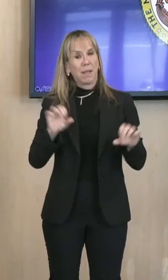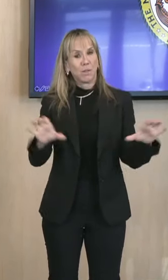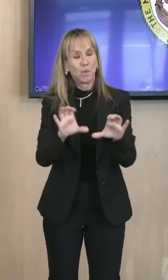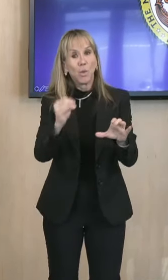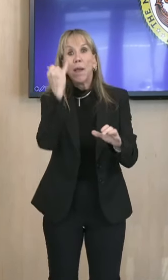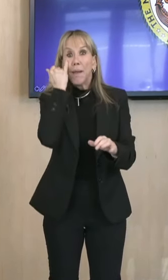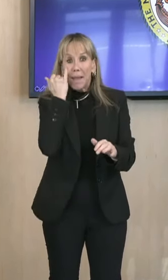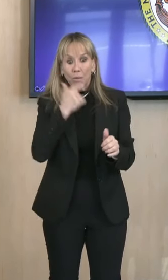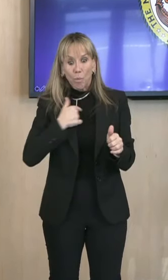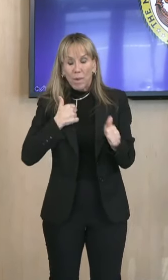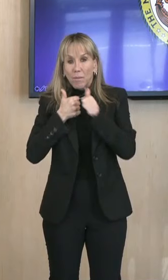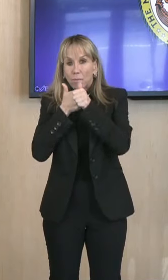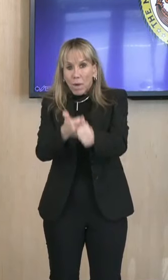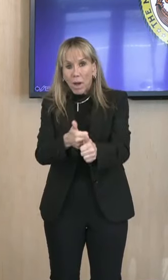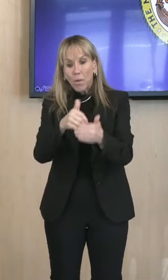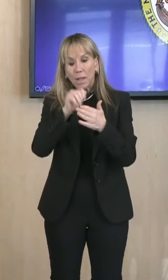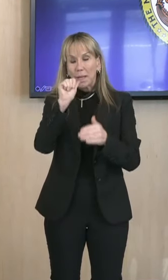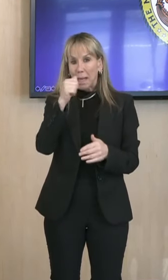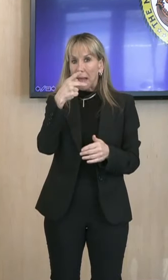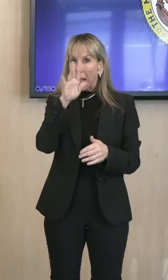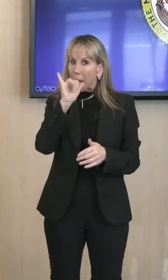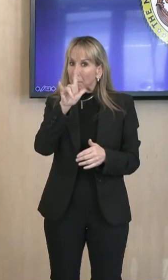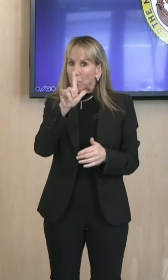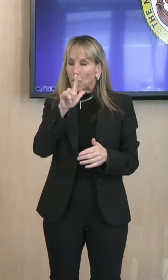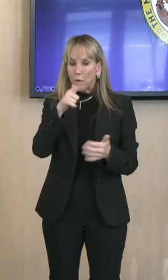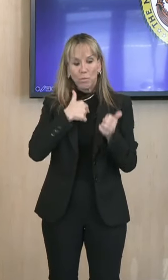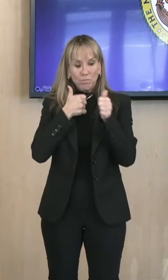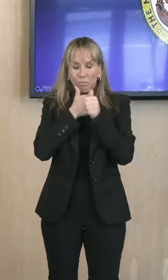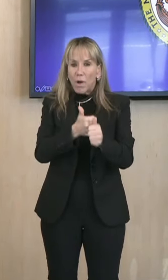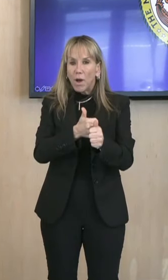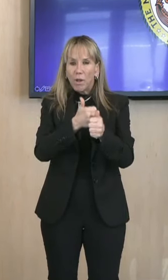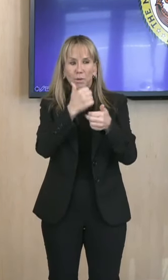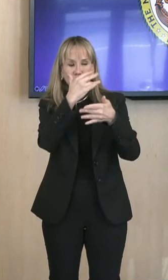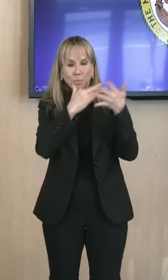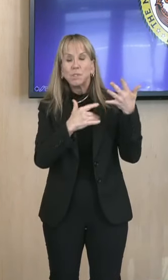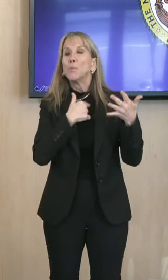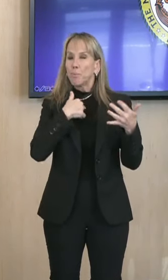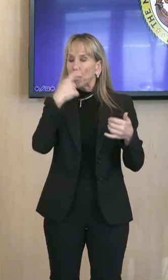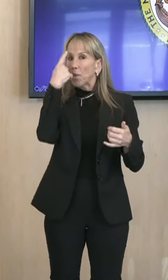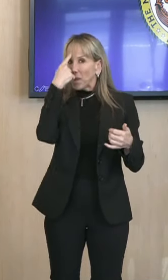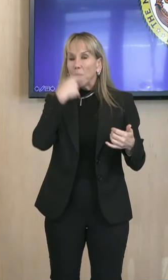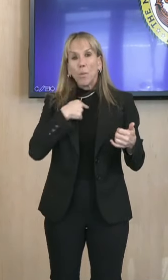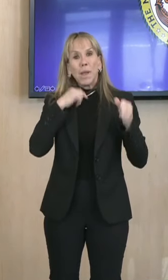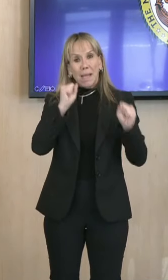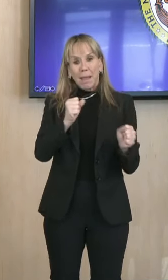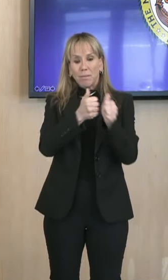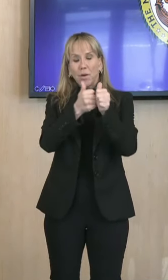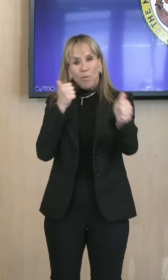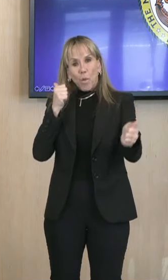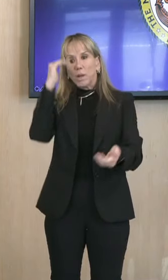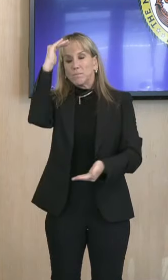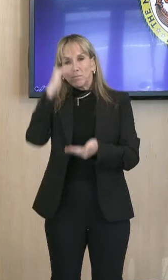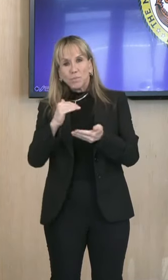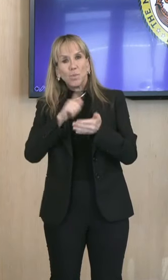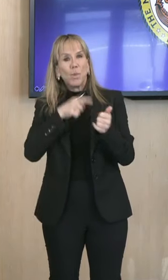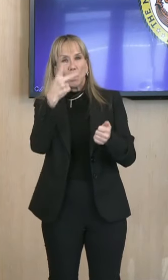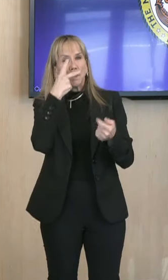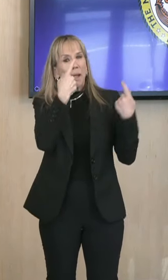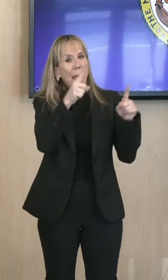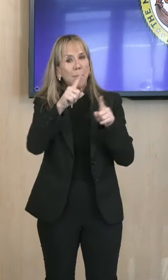April, then we believe that we can avoid the scenes and situations which you see playing out in other regions of our